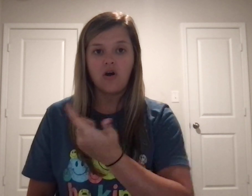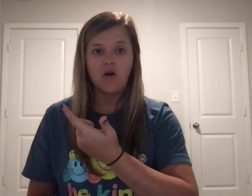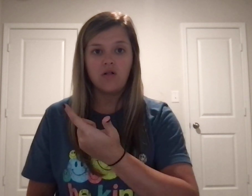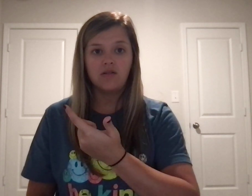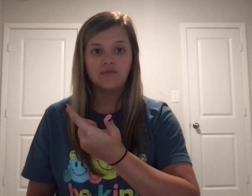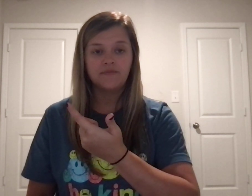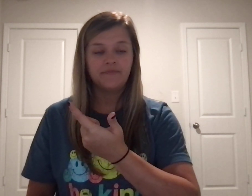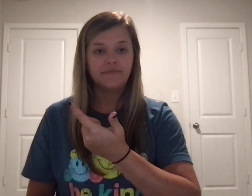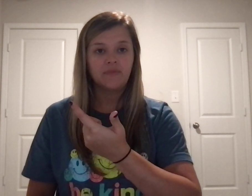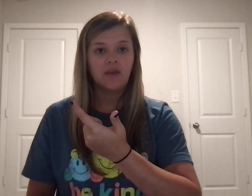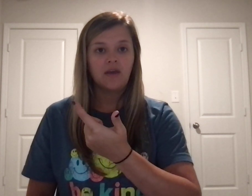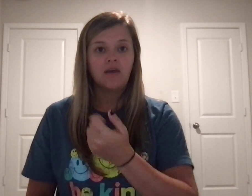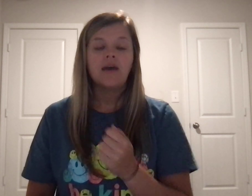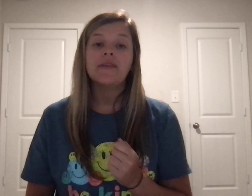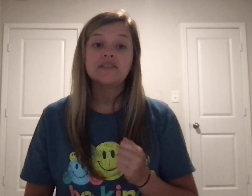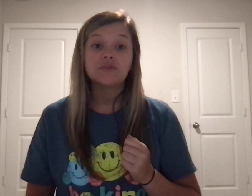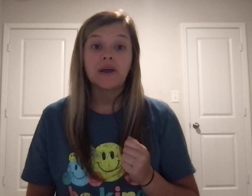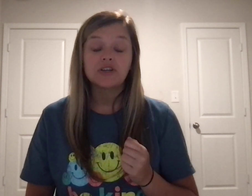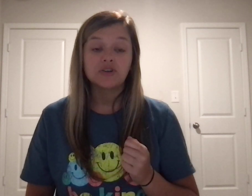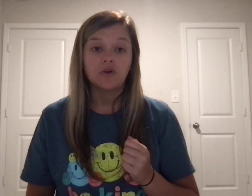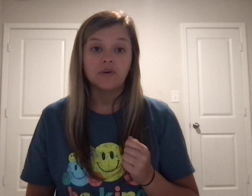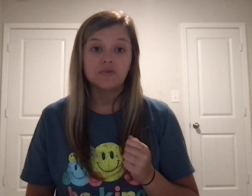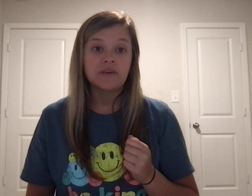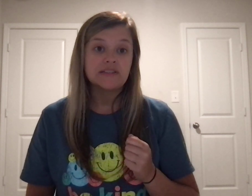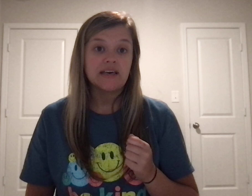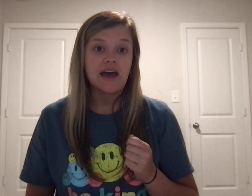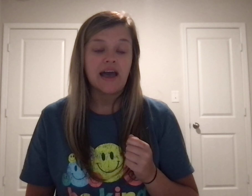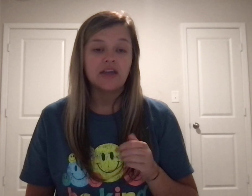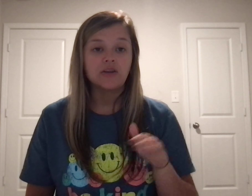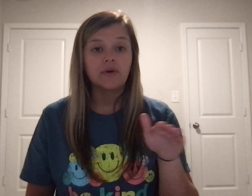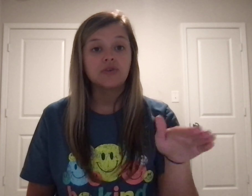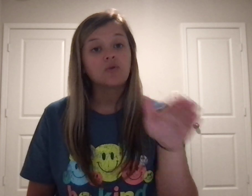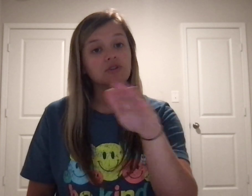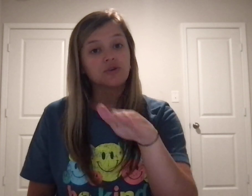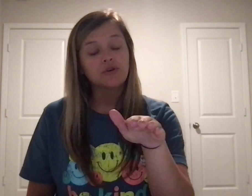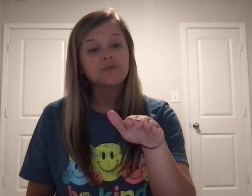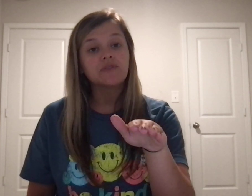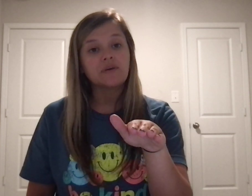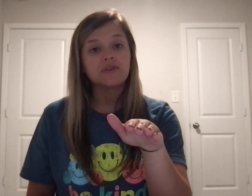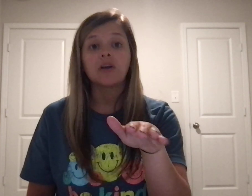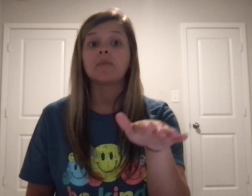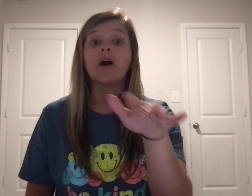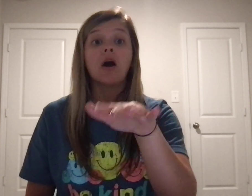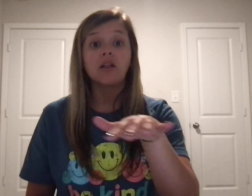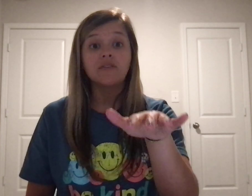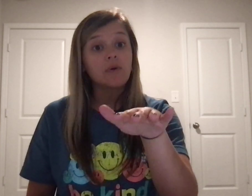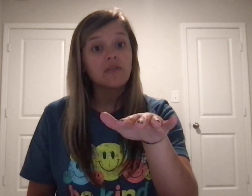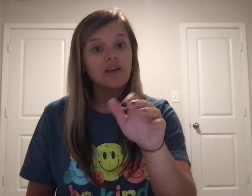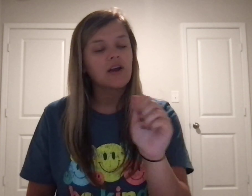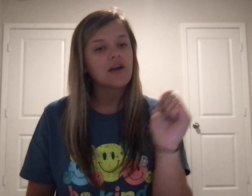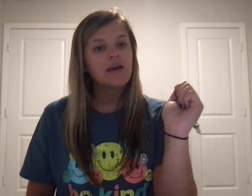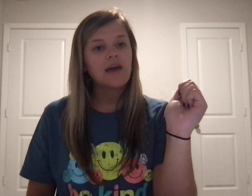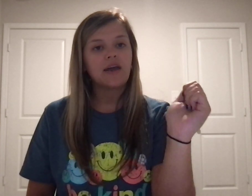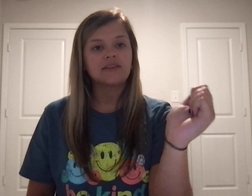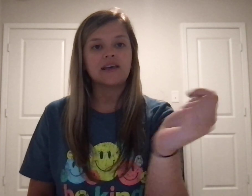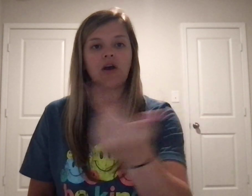all. And that's directional, which means that I can do it towards a group. So if I was talking about all of you over there, I could say